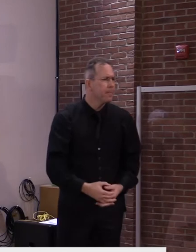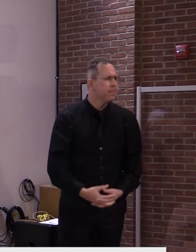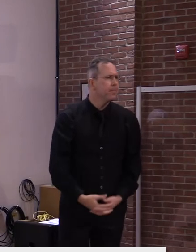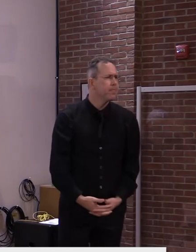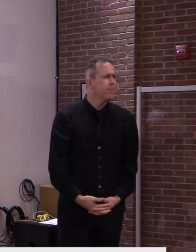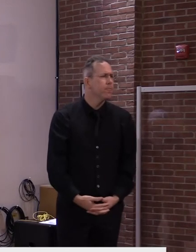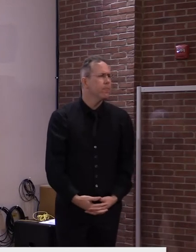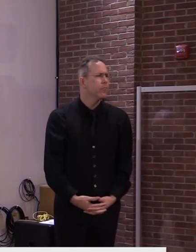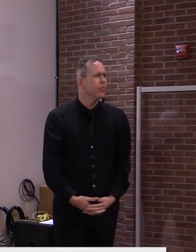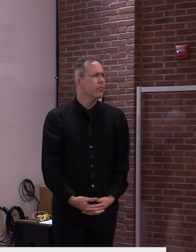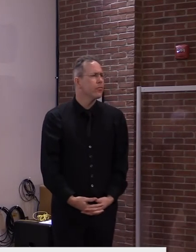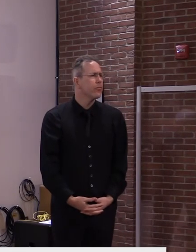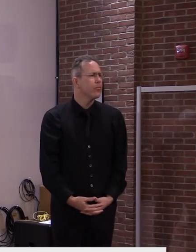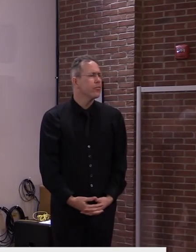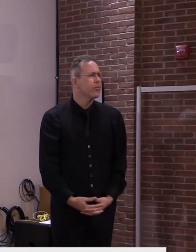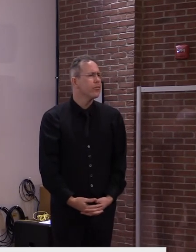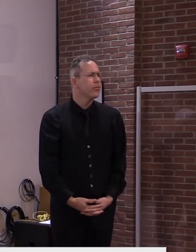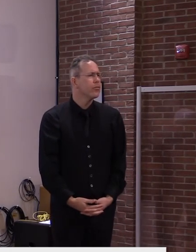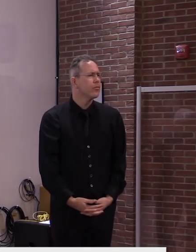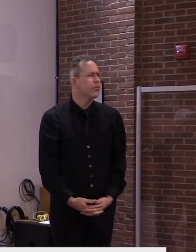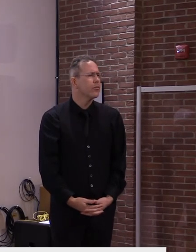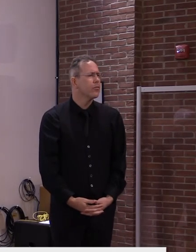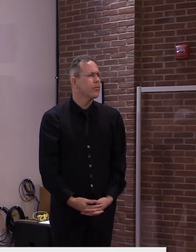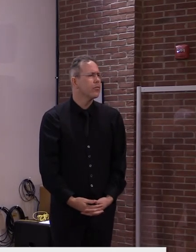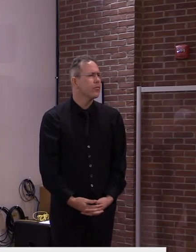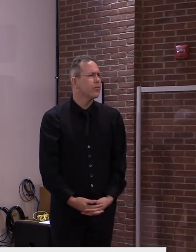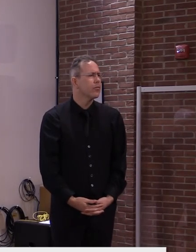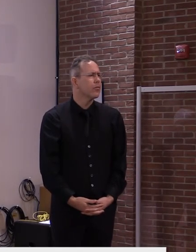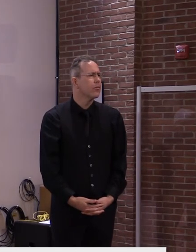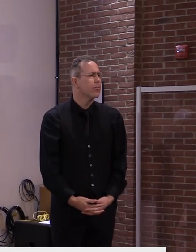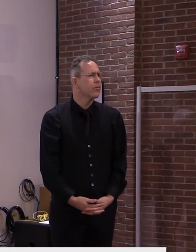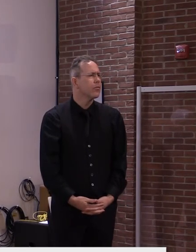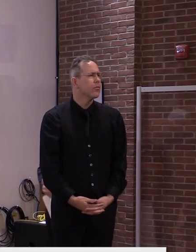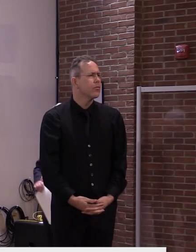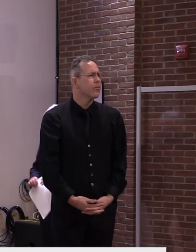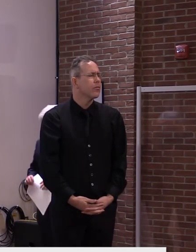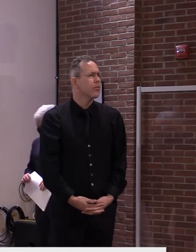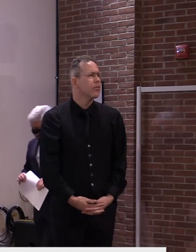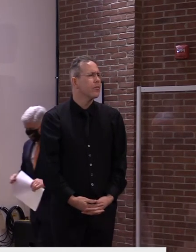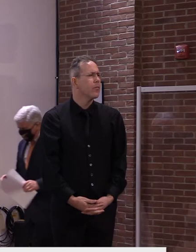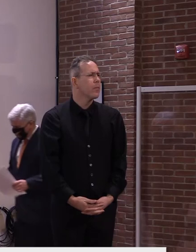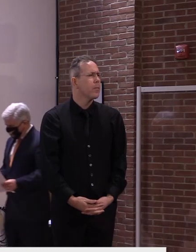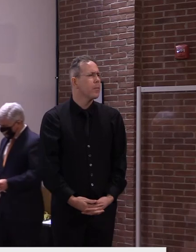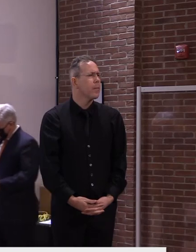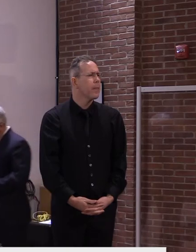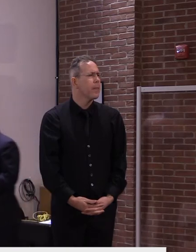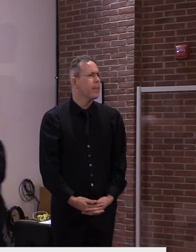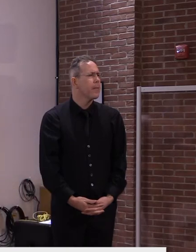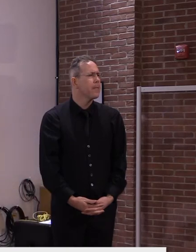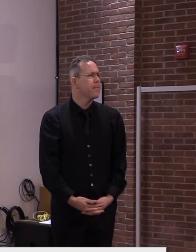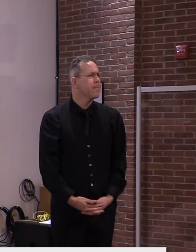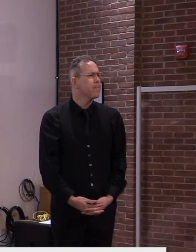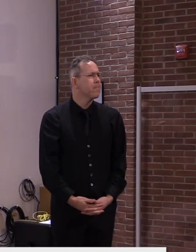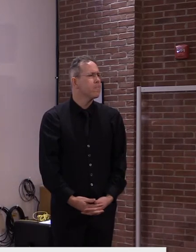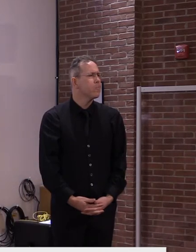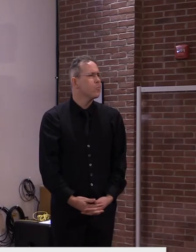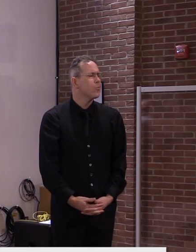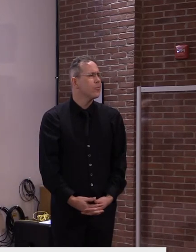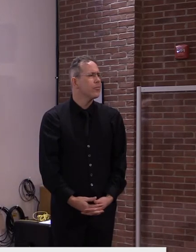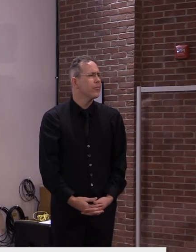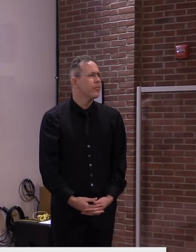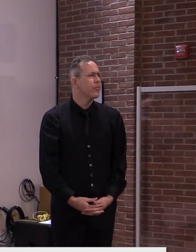so extra doses that Vermont received would be set aside for